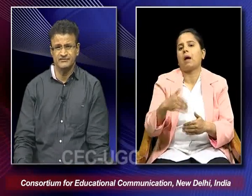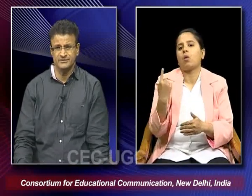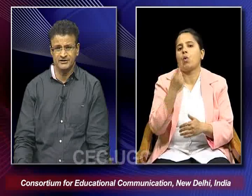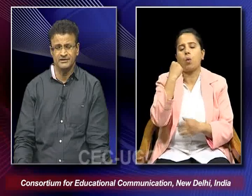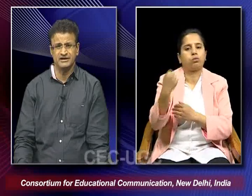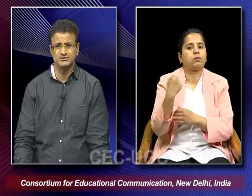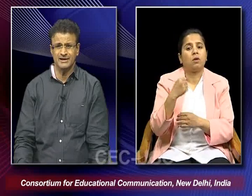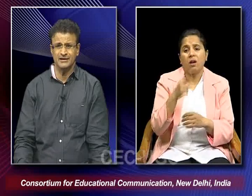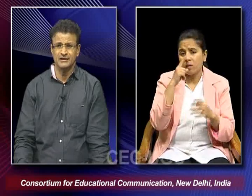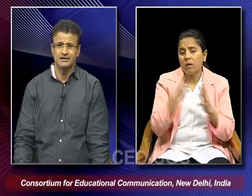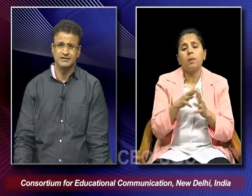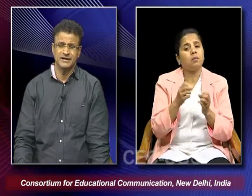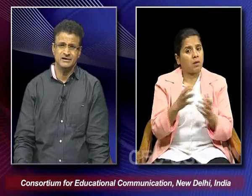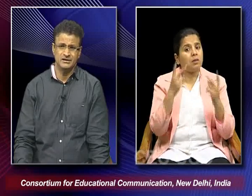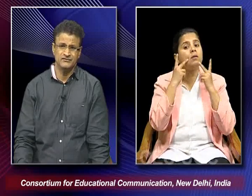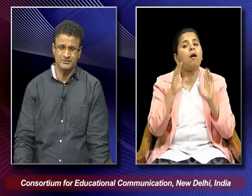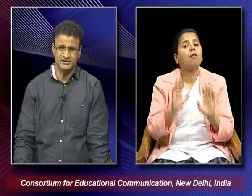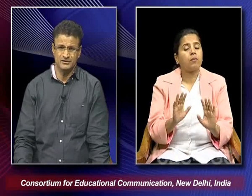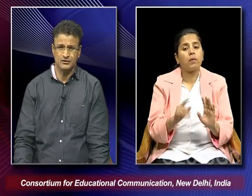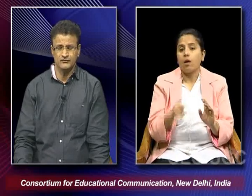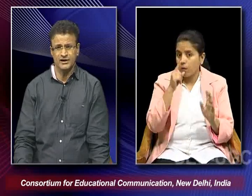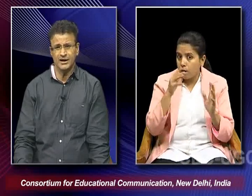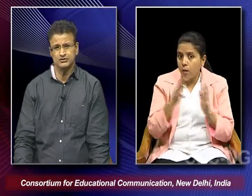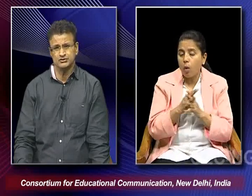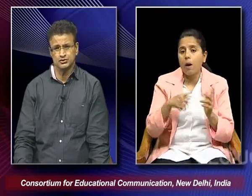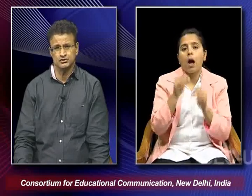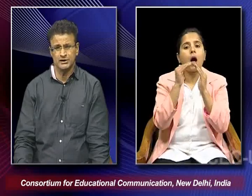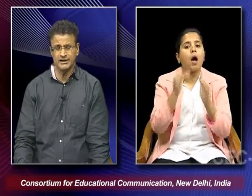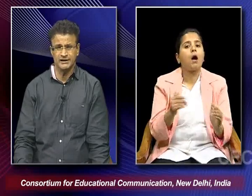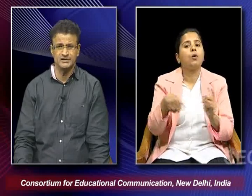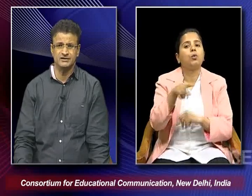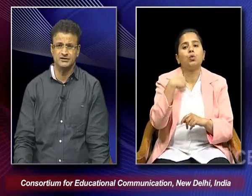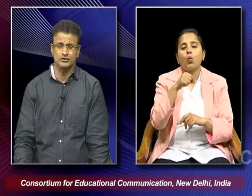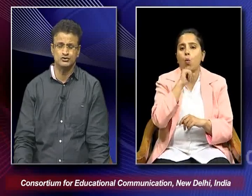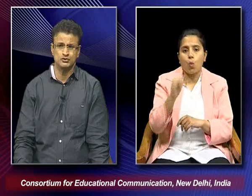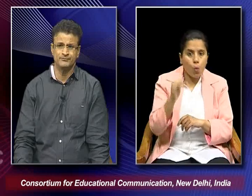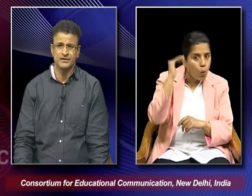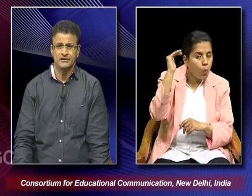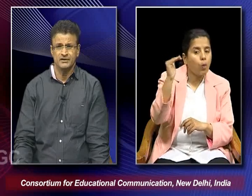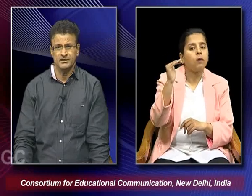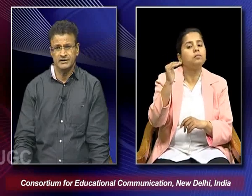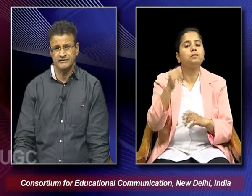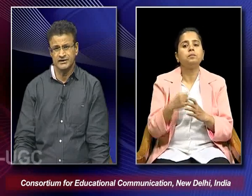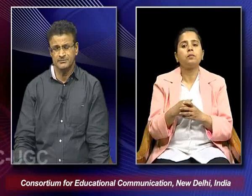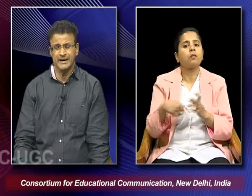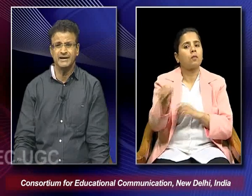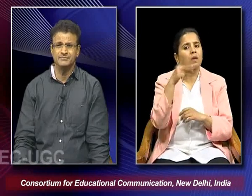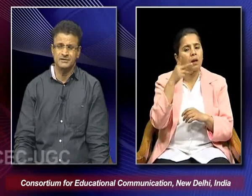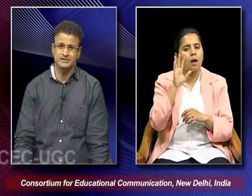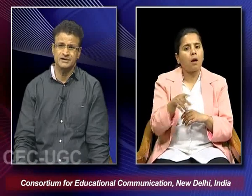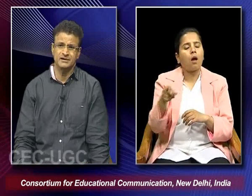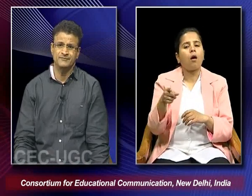many women as well, that women of the house, those who are elder, they also in a way